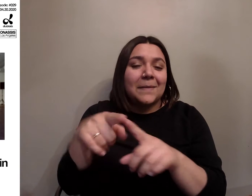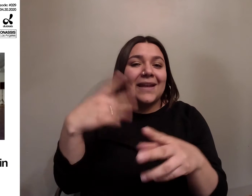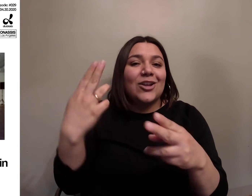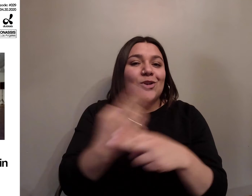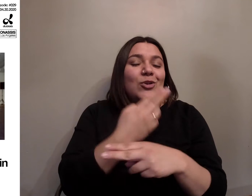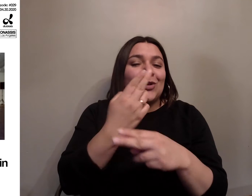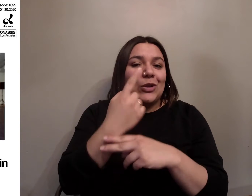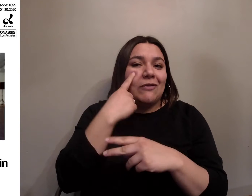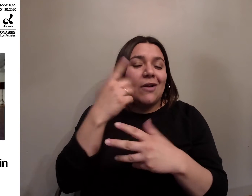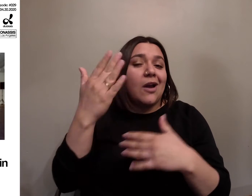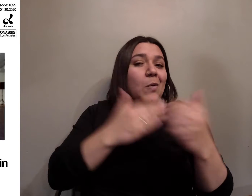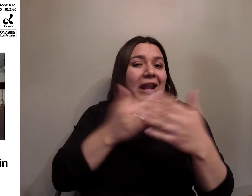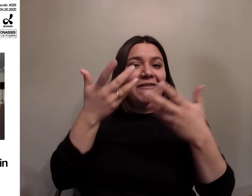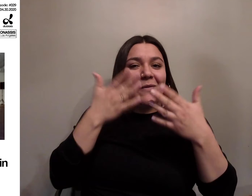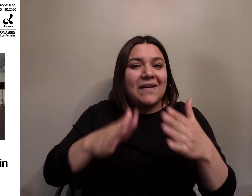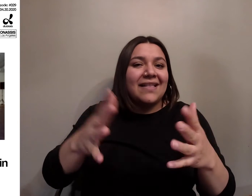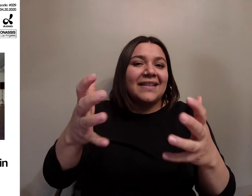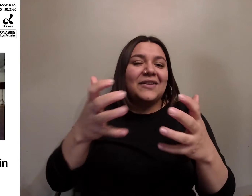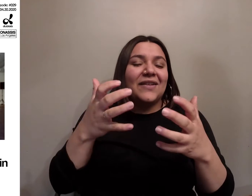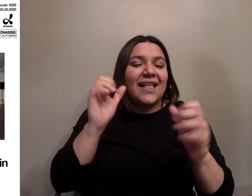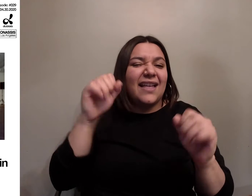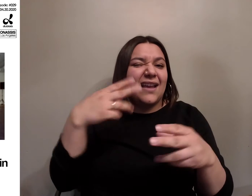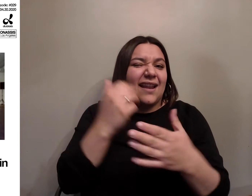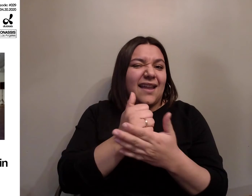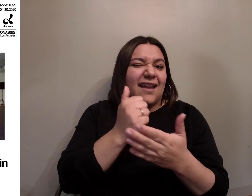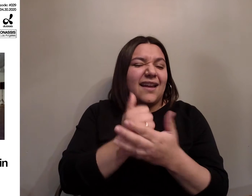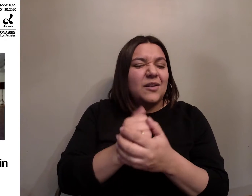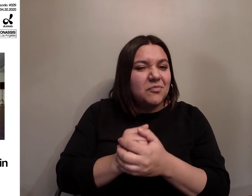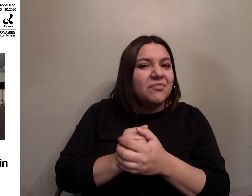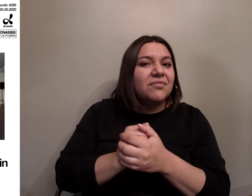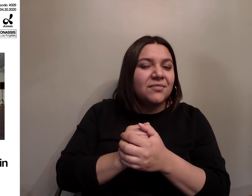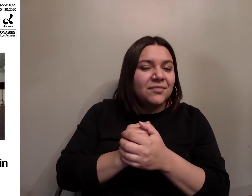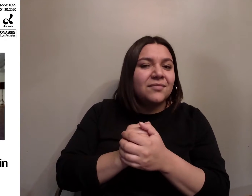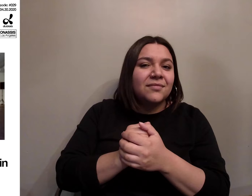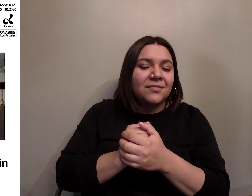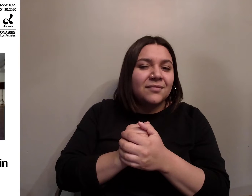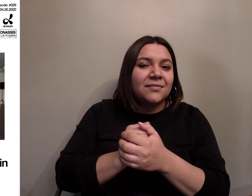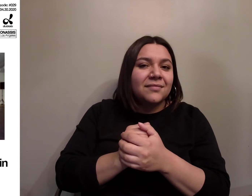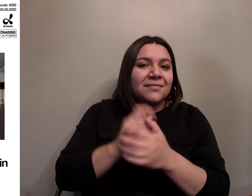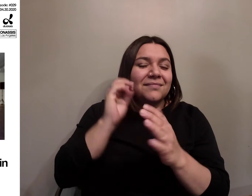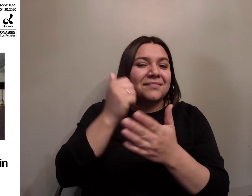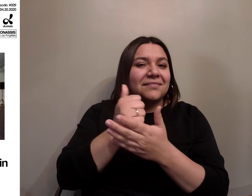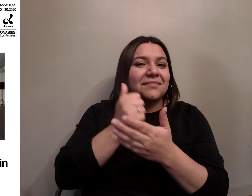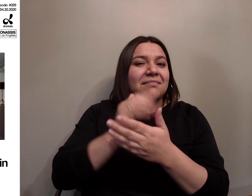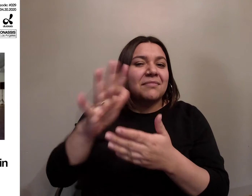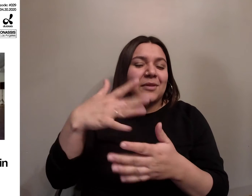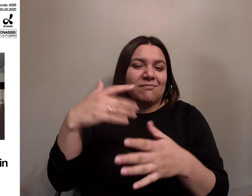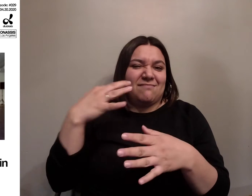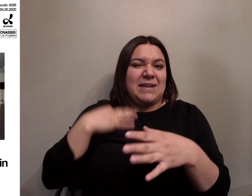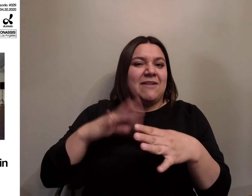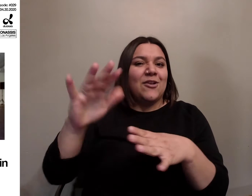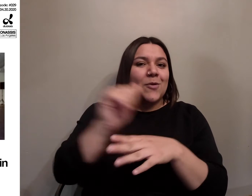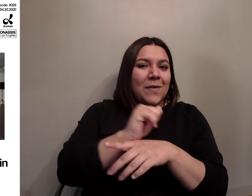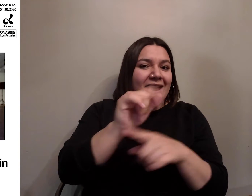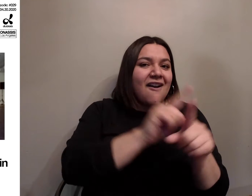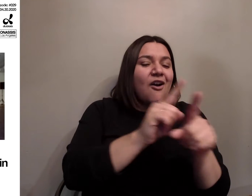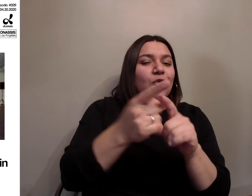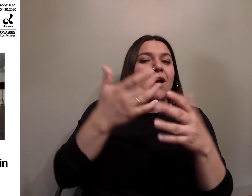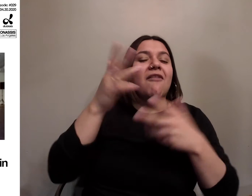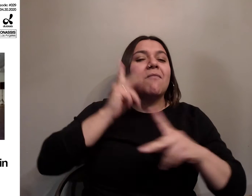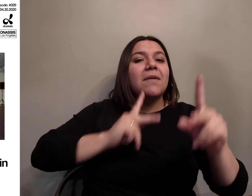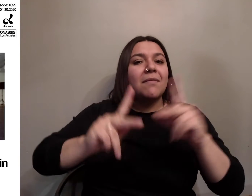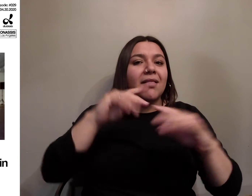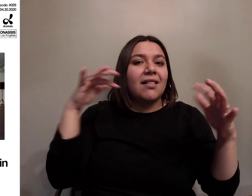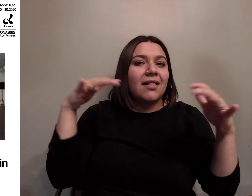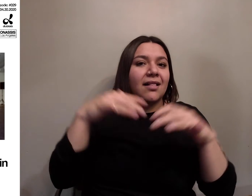utilized in whichever way that like really helps them benefit their practice, but also like bring people